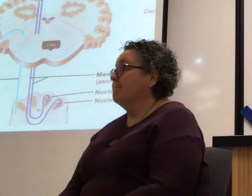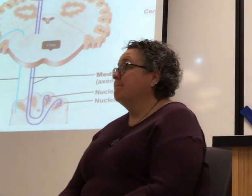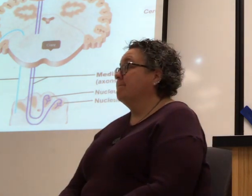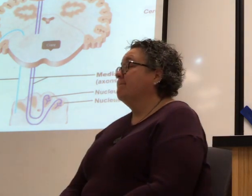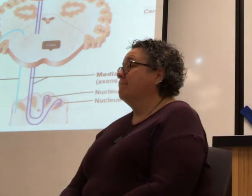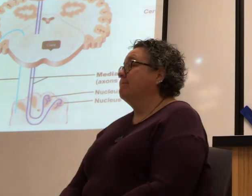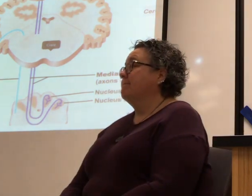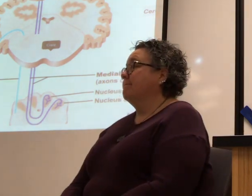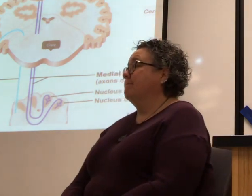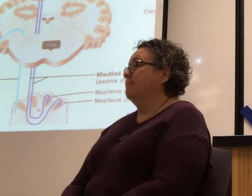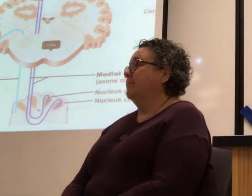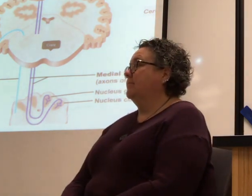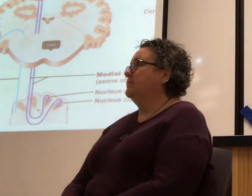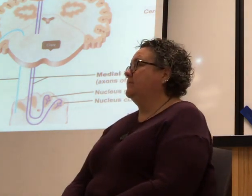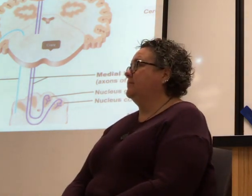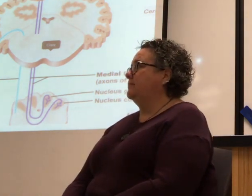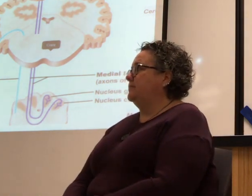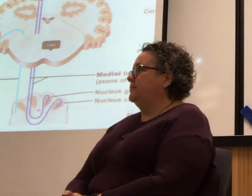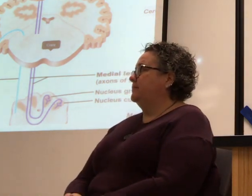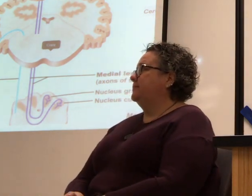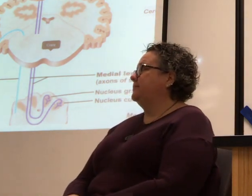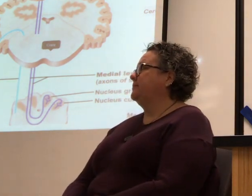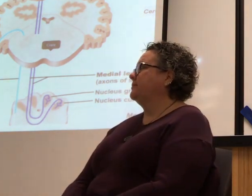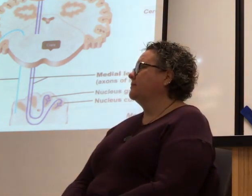directly to